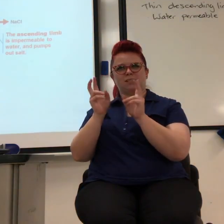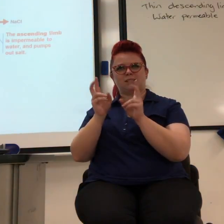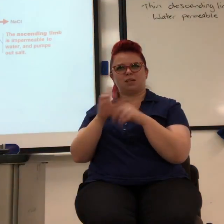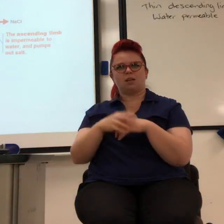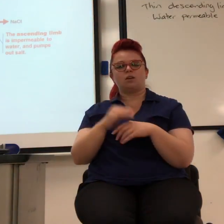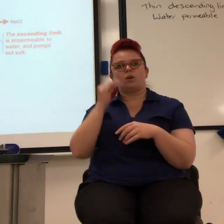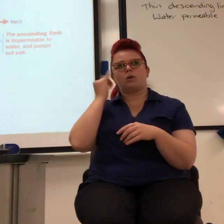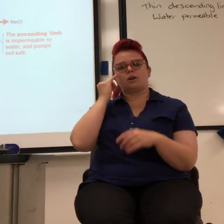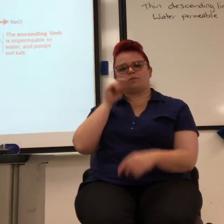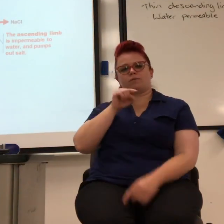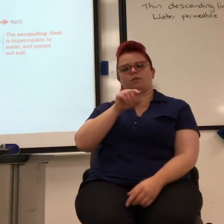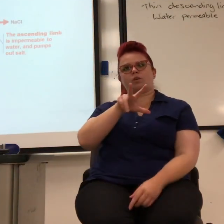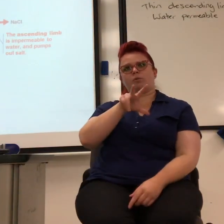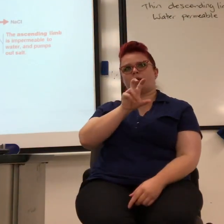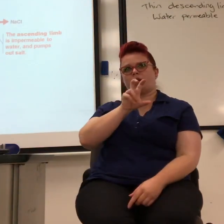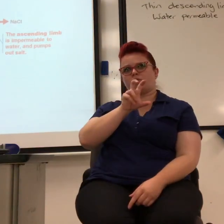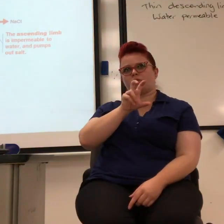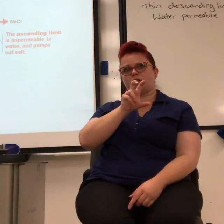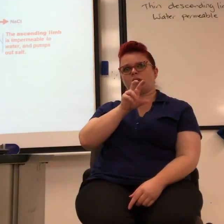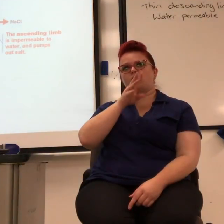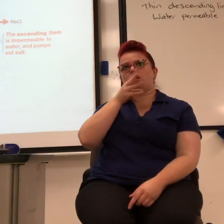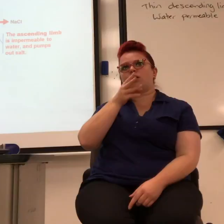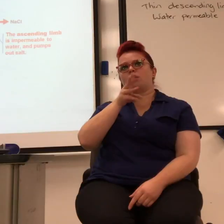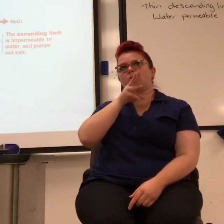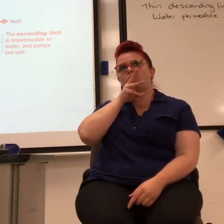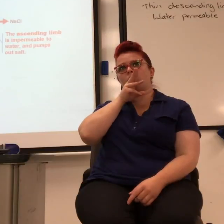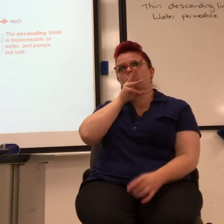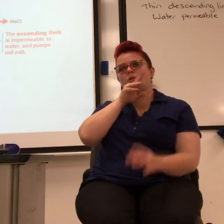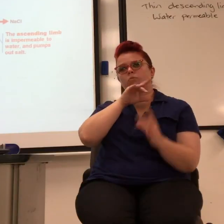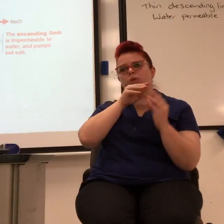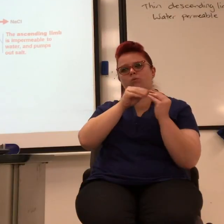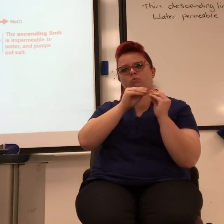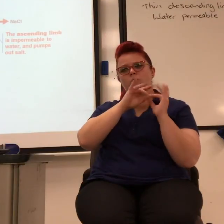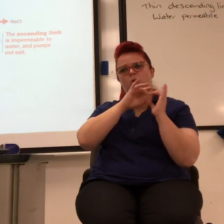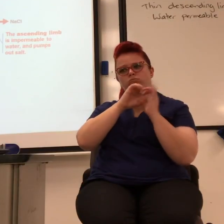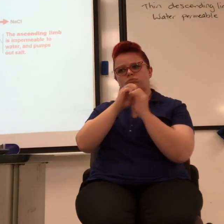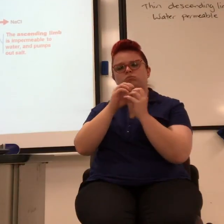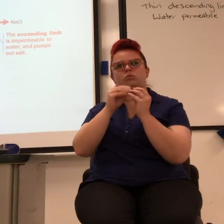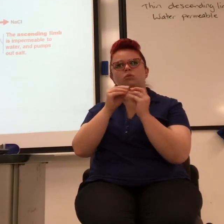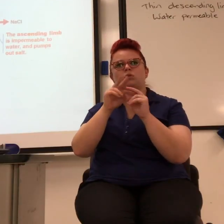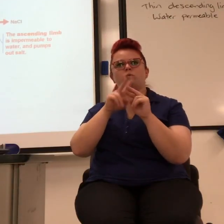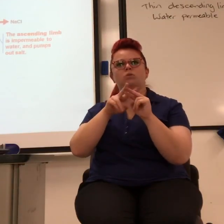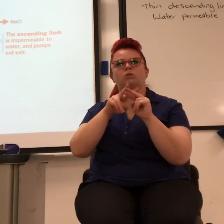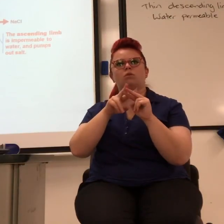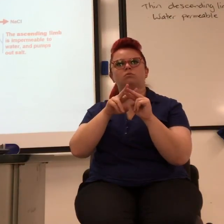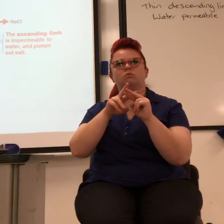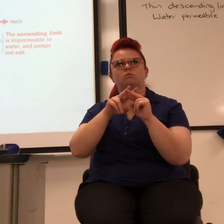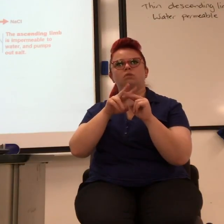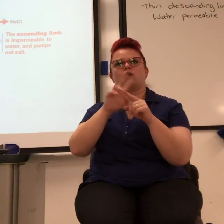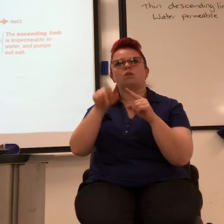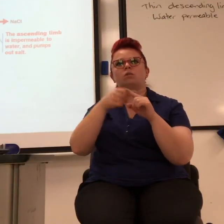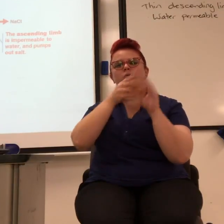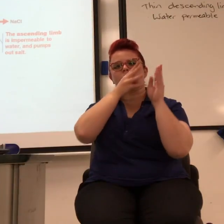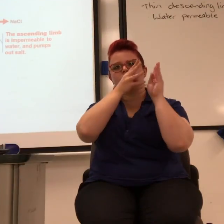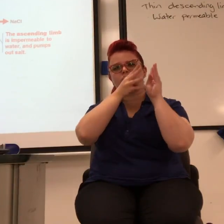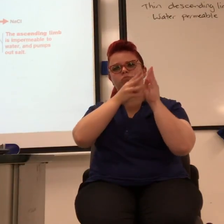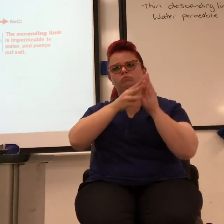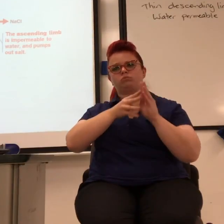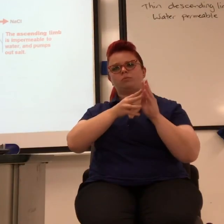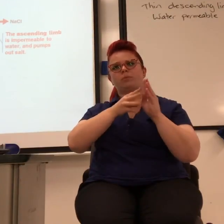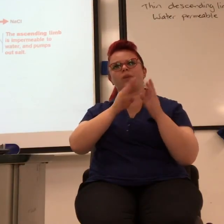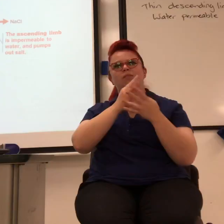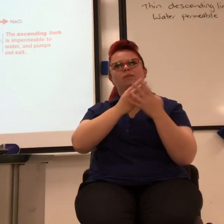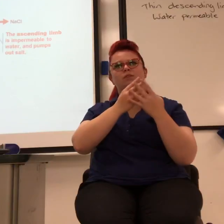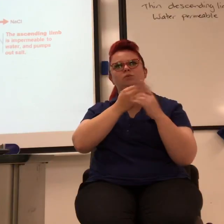300, water is going to go towards more salty. So on the way down, the filtrate loses water.